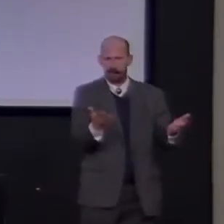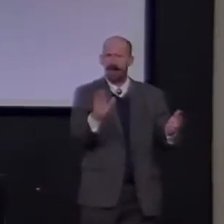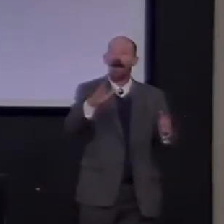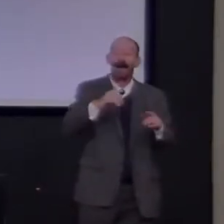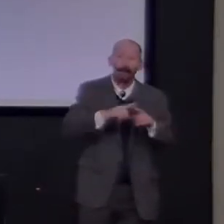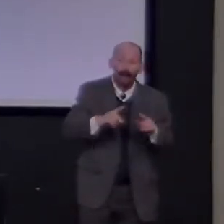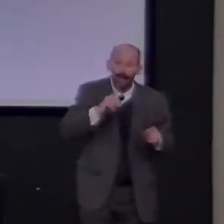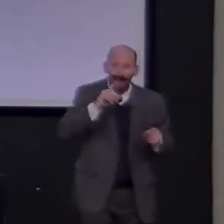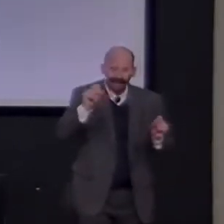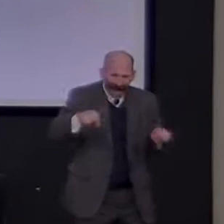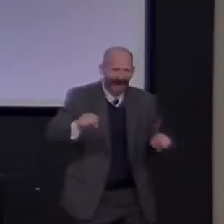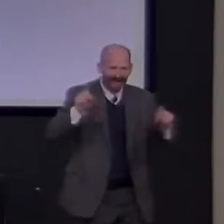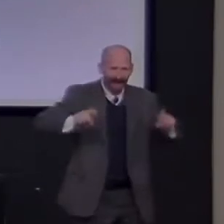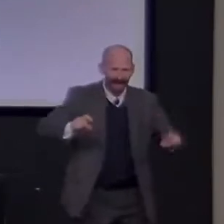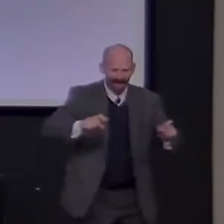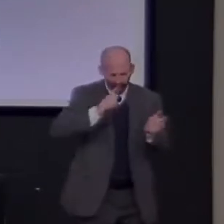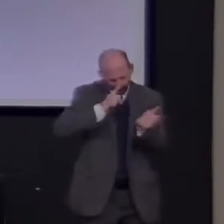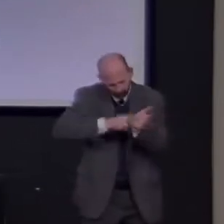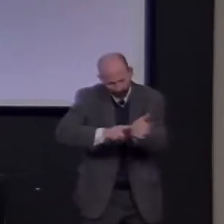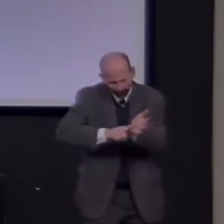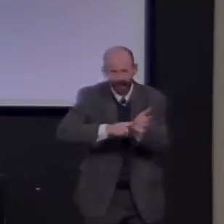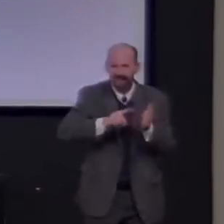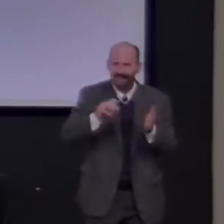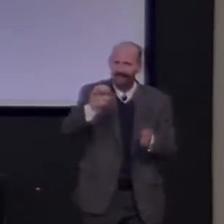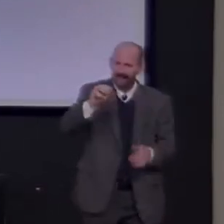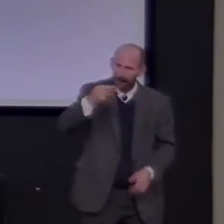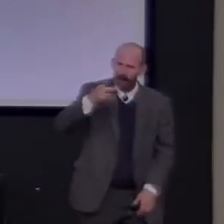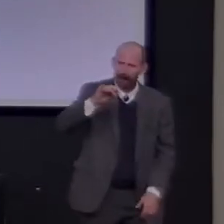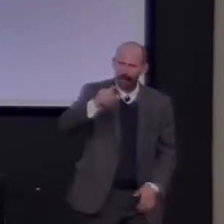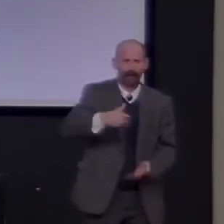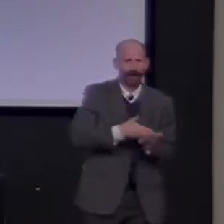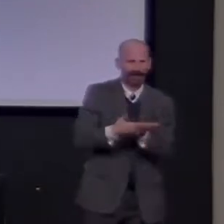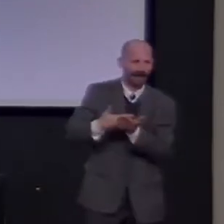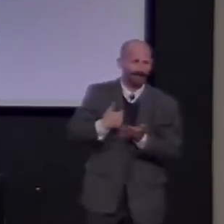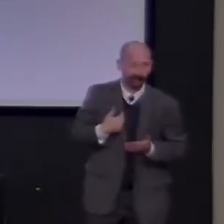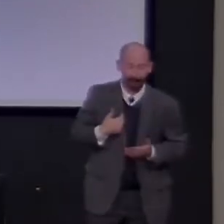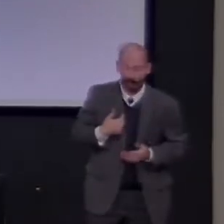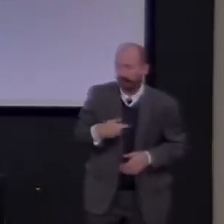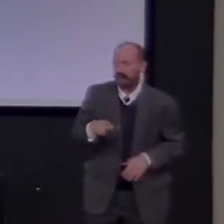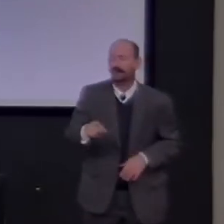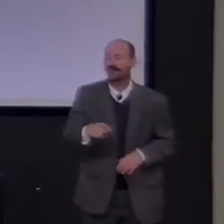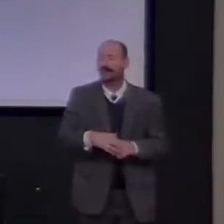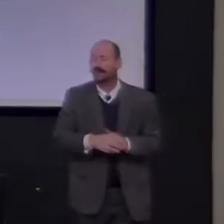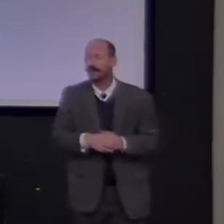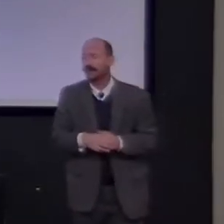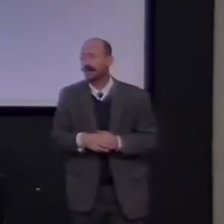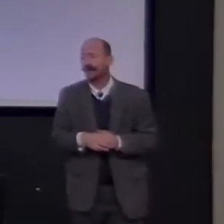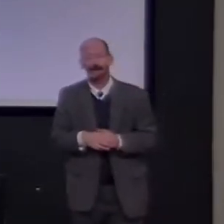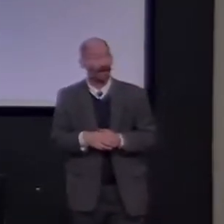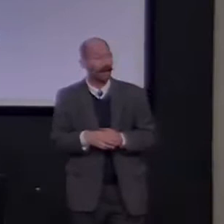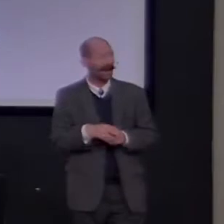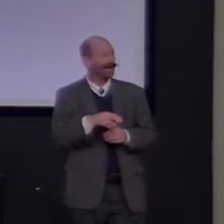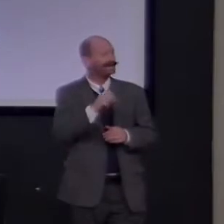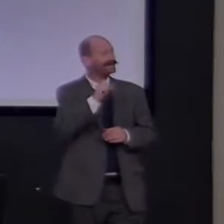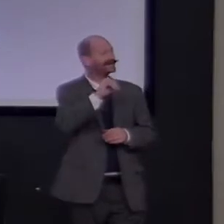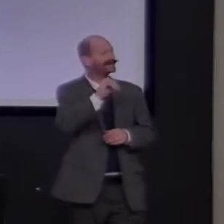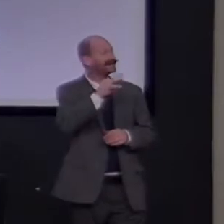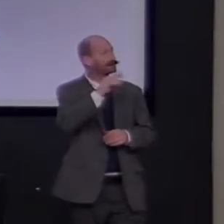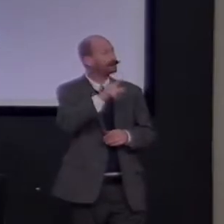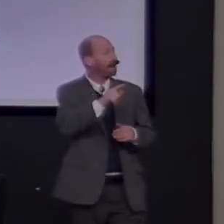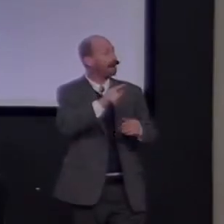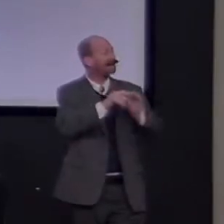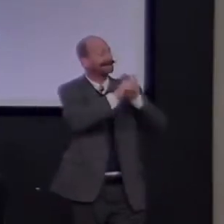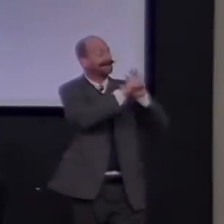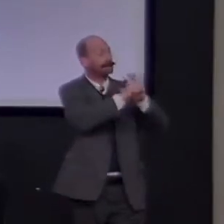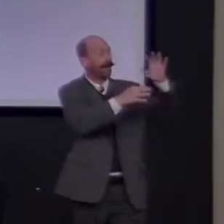testable empirically. But it's actually surprising to see that despite the importance of this problem, the symbol grounding